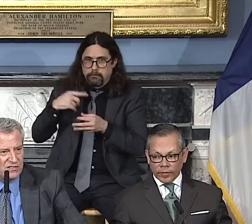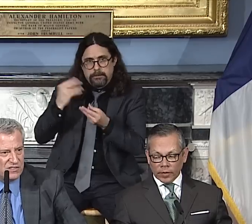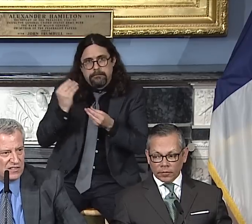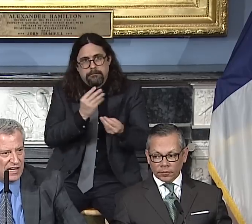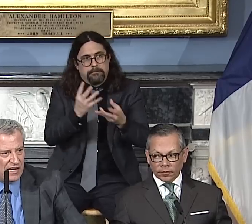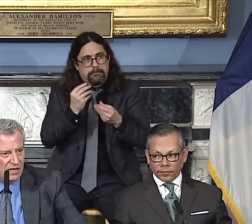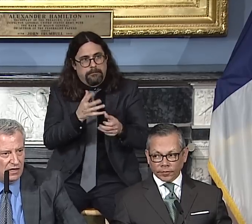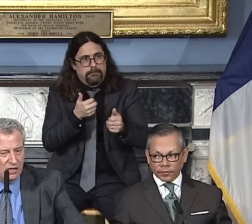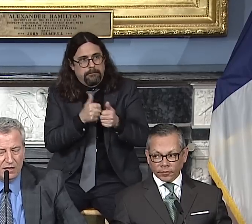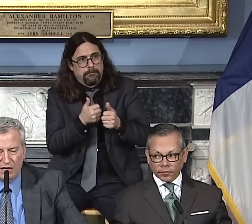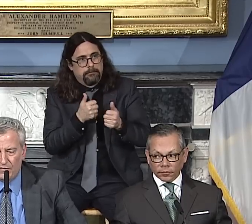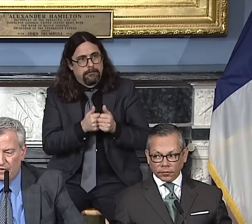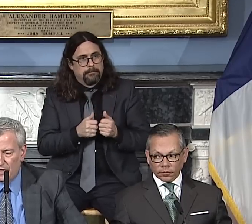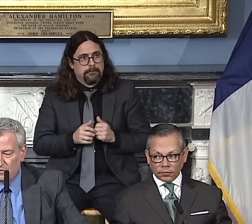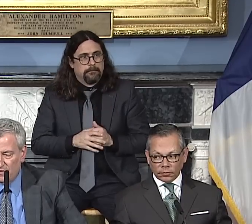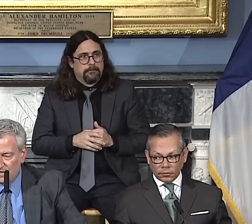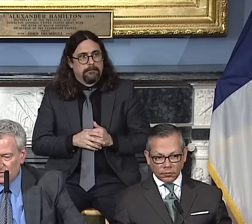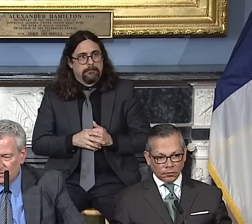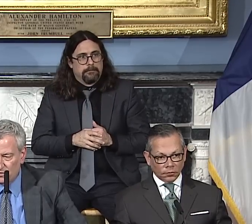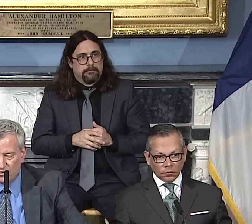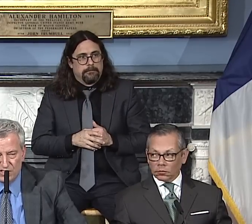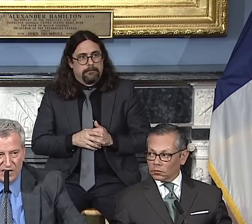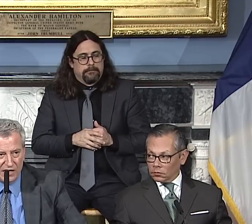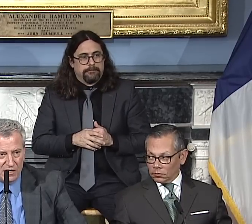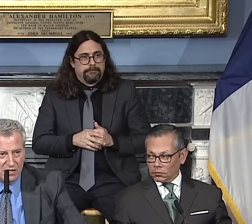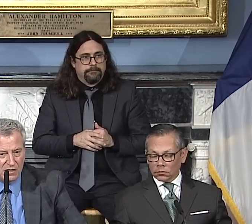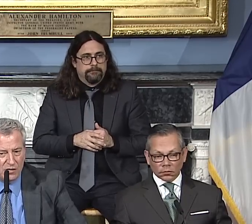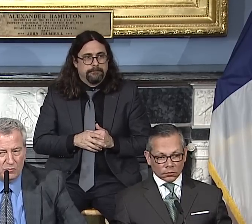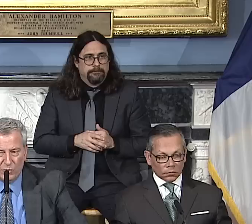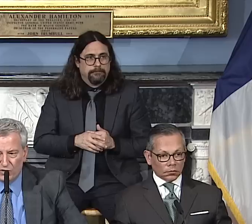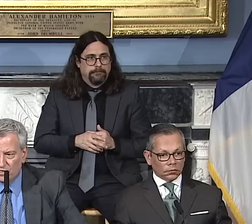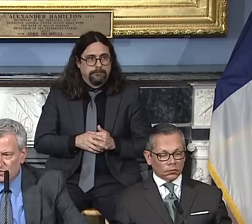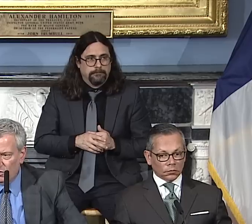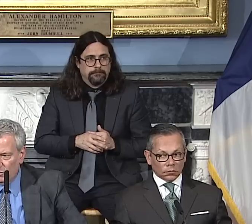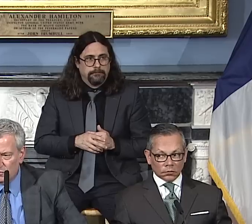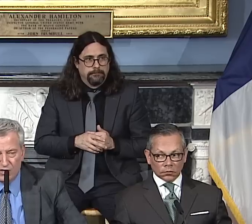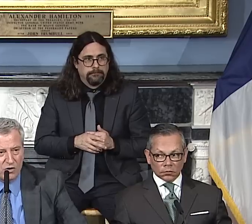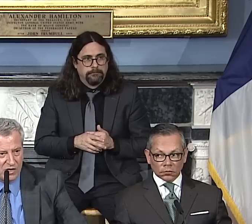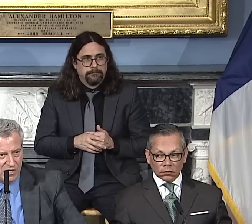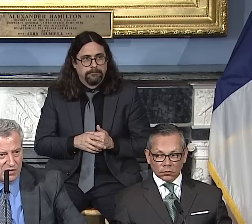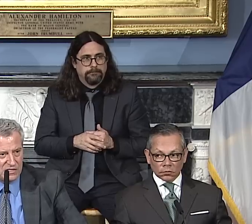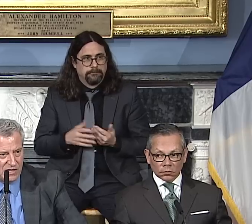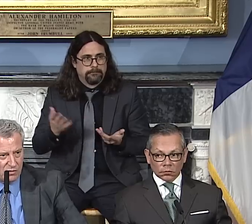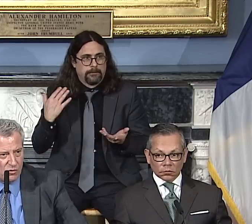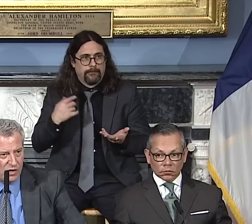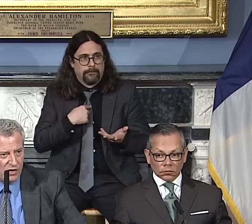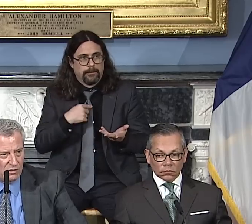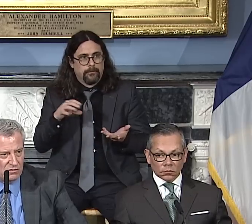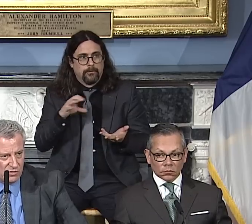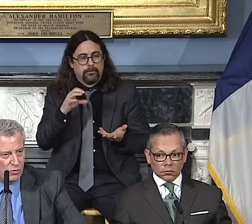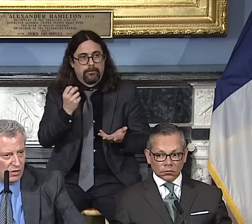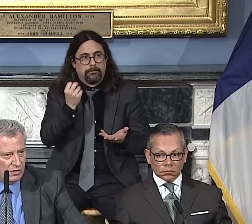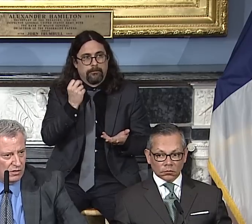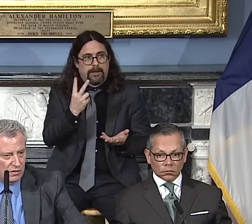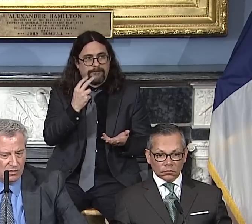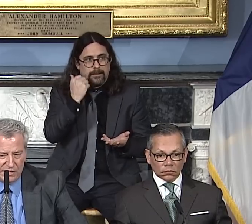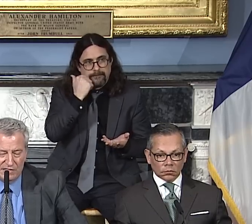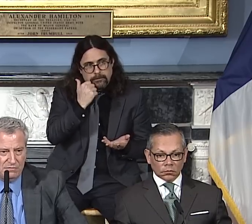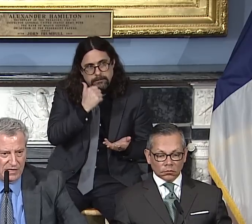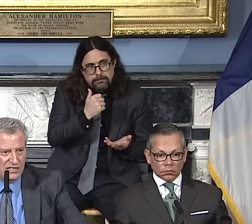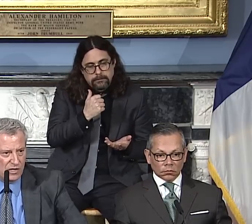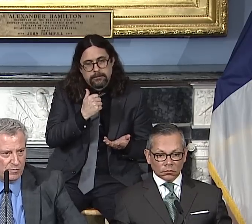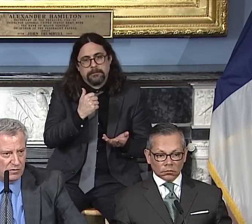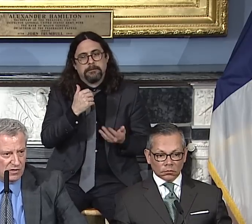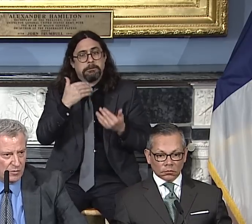could do dozens a day, and then that advanced to hundreds a day. But when you listen to all those priority areas that require support,